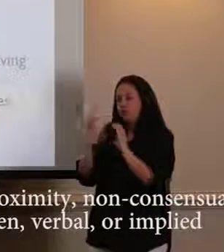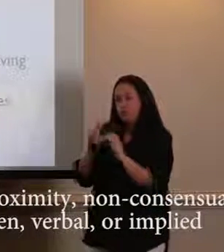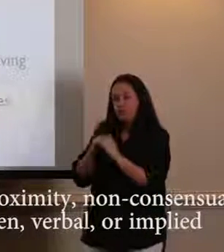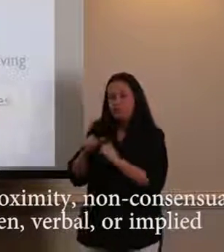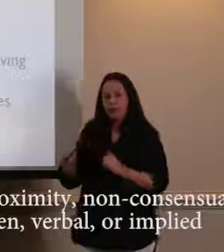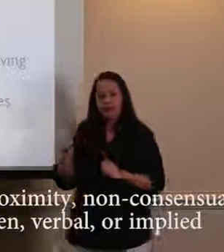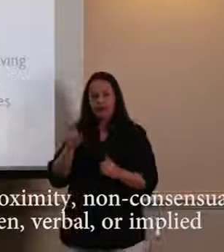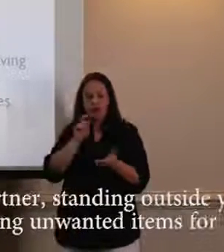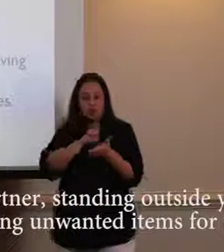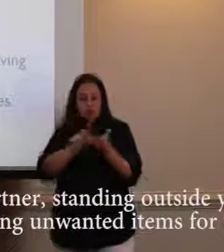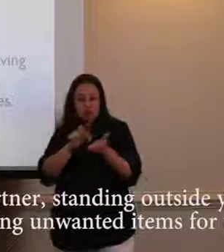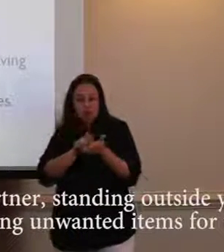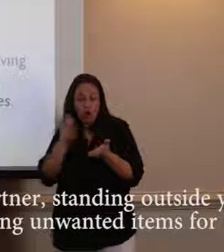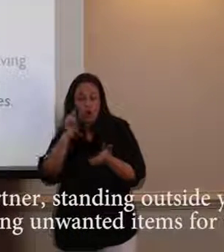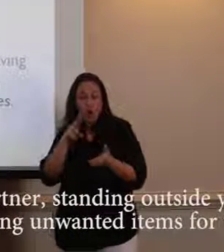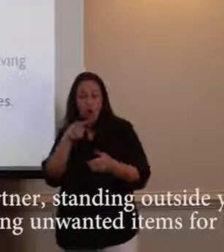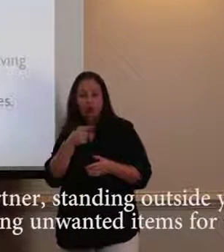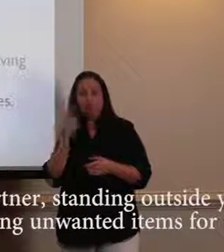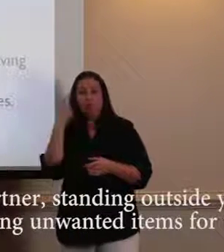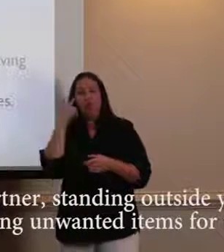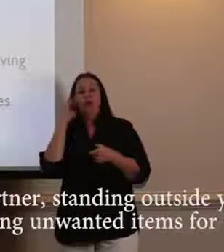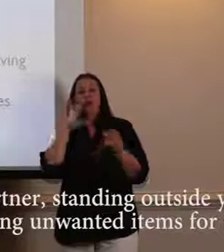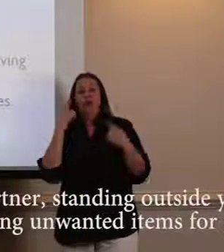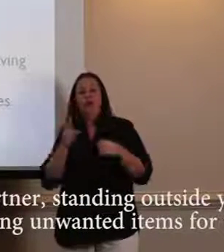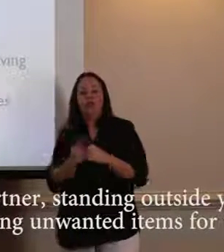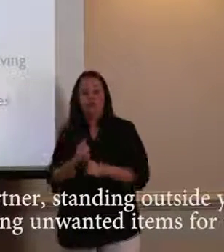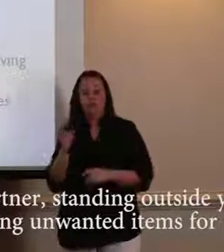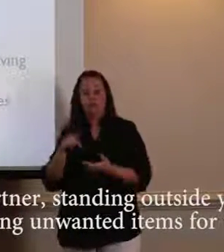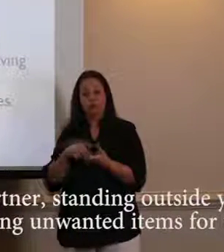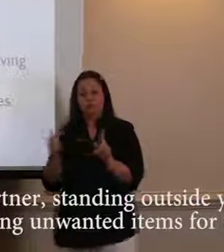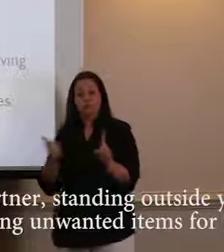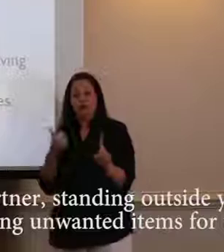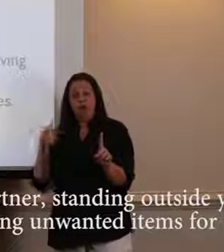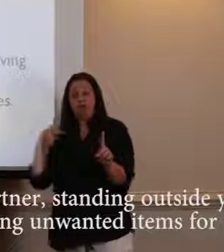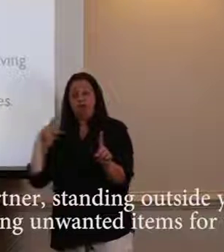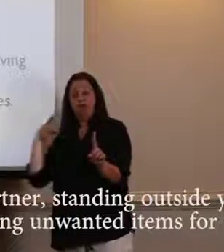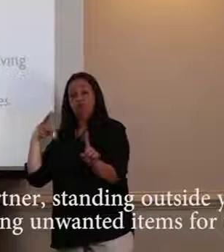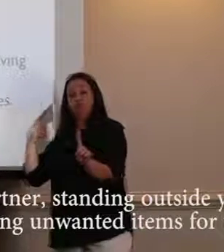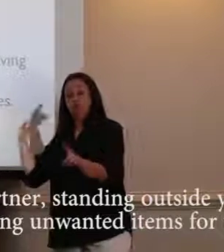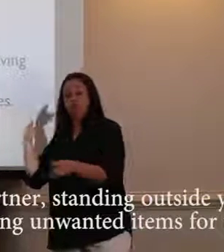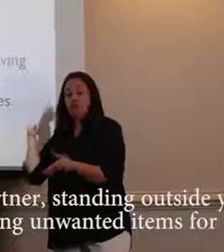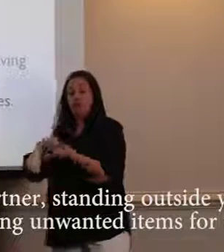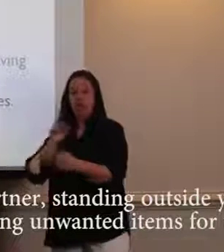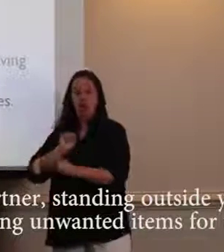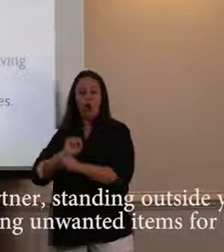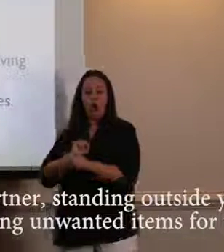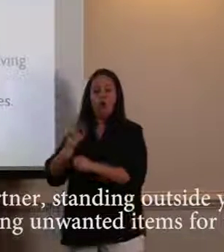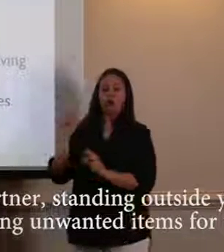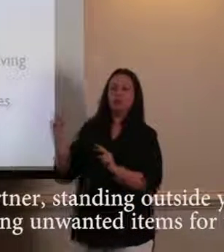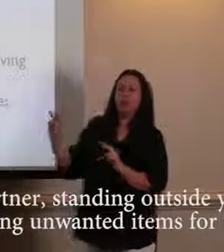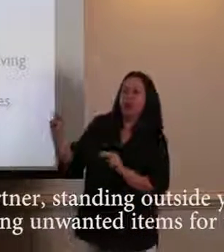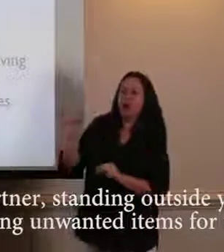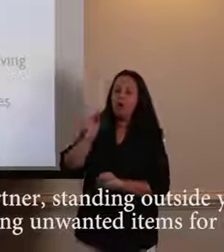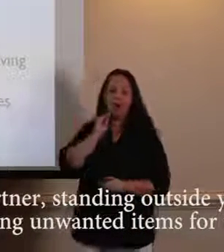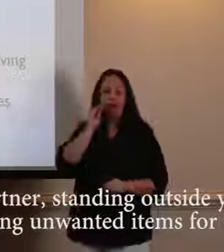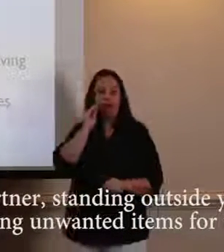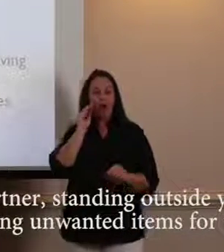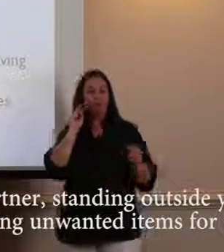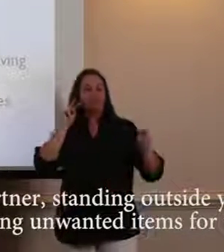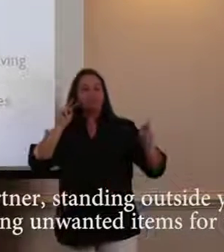written, verbal, or implied threats. So following your partner, standing outside your partner's work or home, leaving unwanted items for the